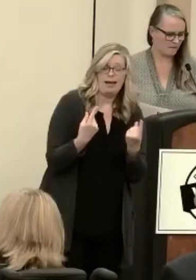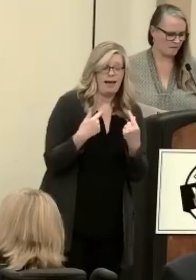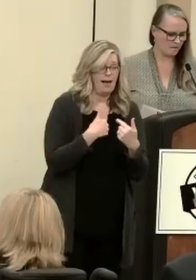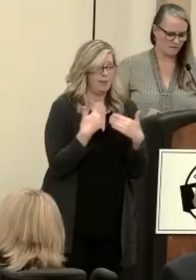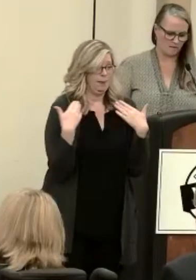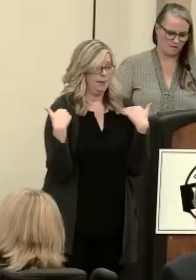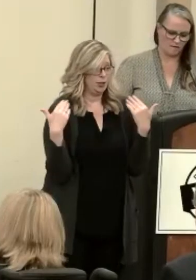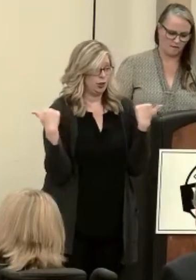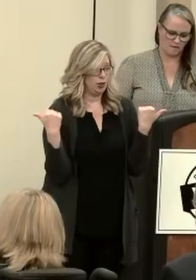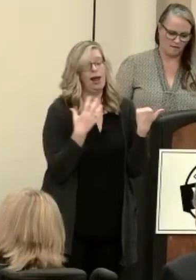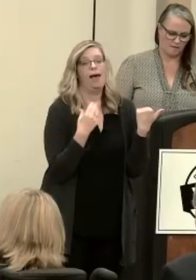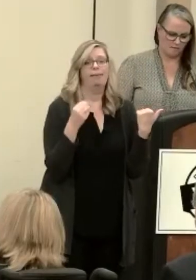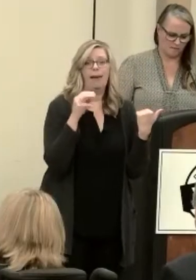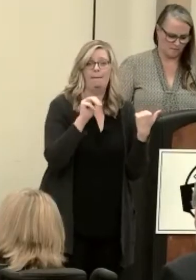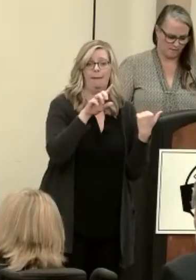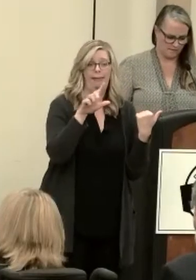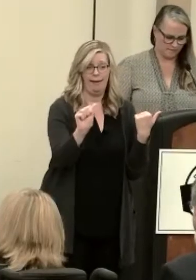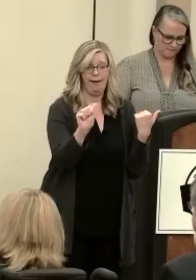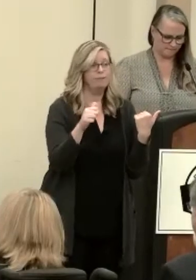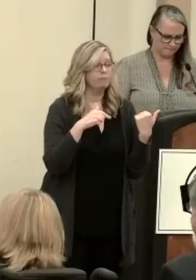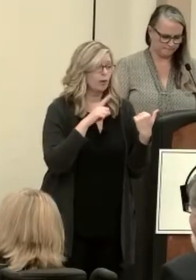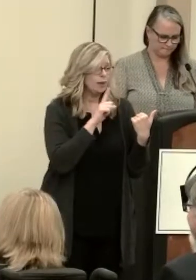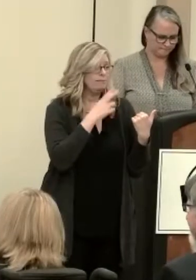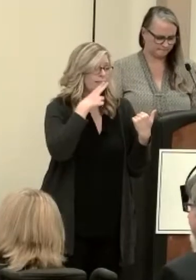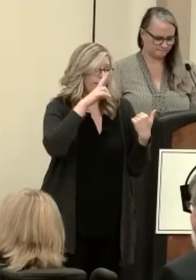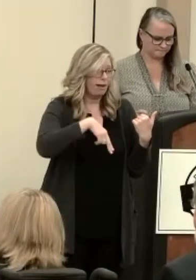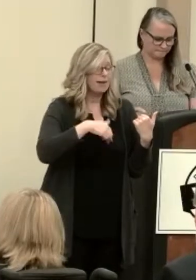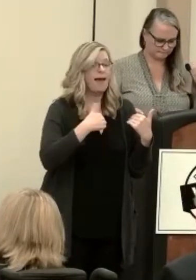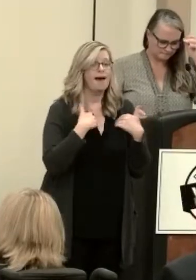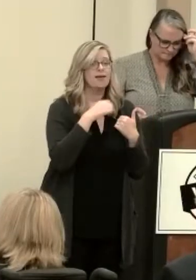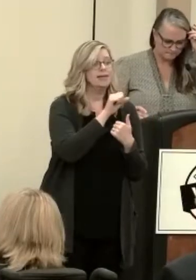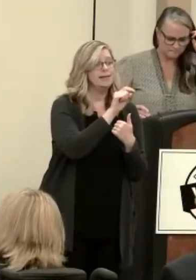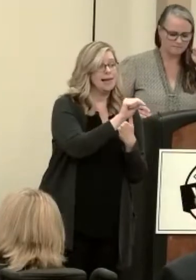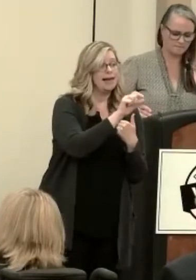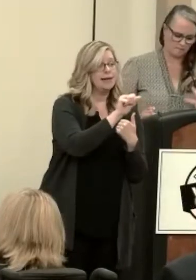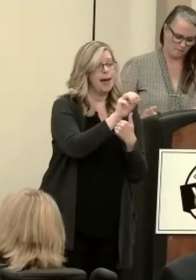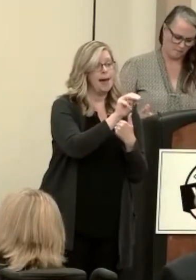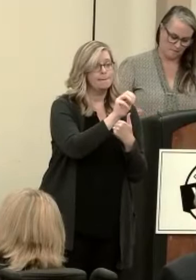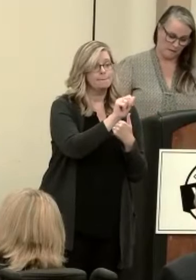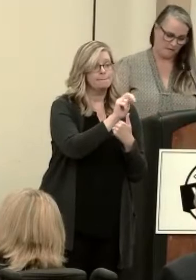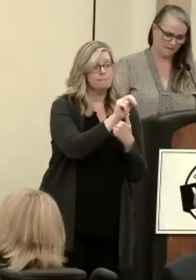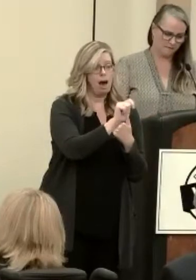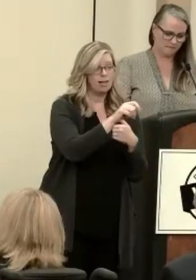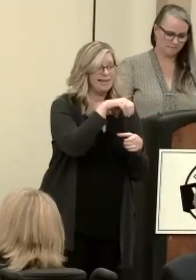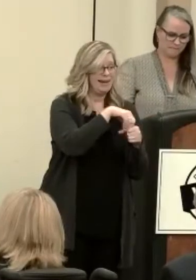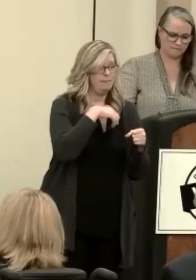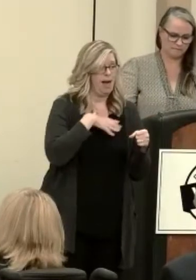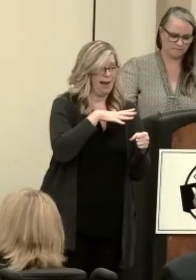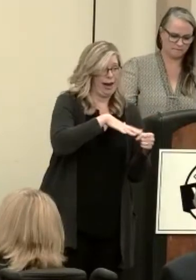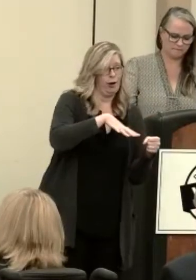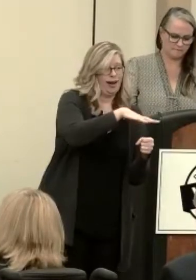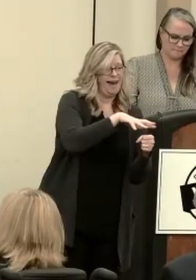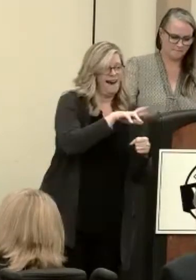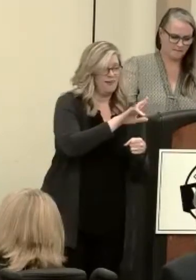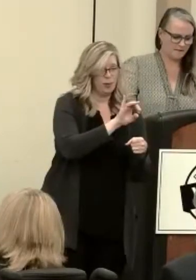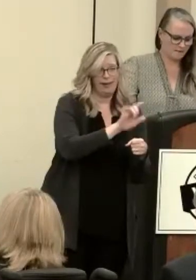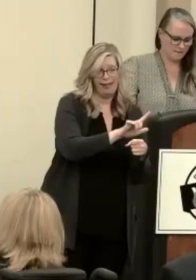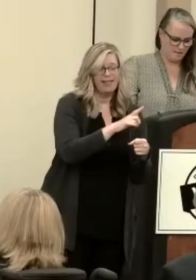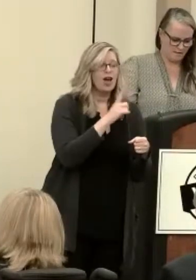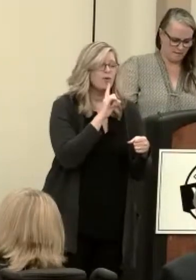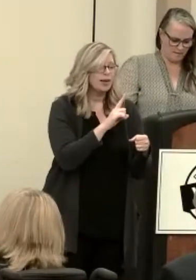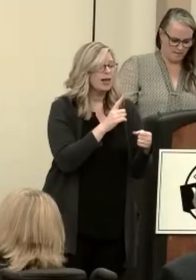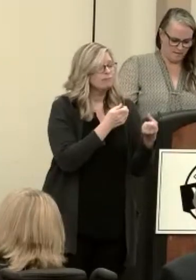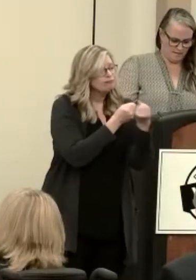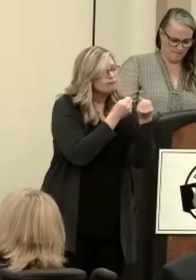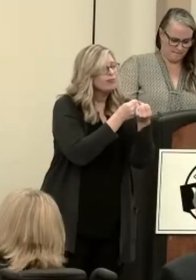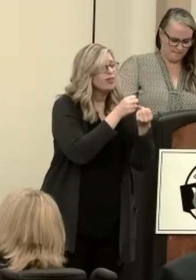and as the MLA. Very fortunate that I have Saint Amant within my constituency of Riel, and I want to give a huge shout out to Saint Amant for